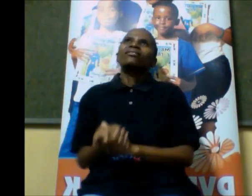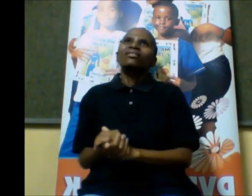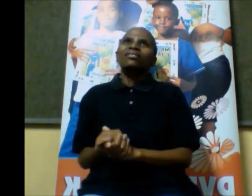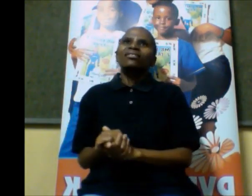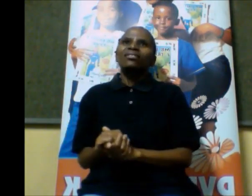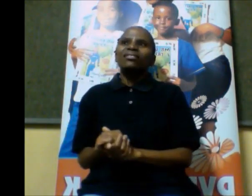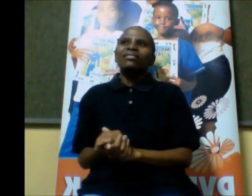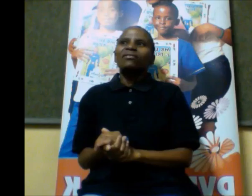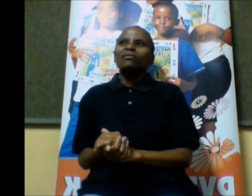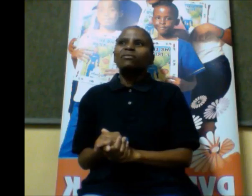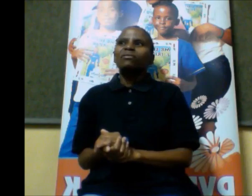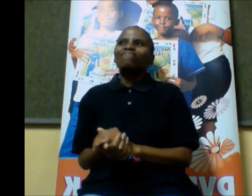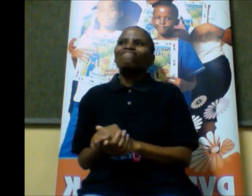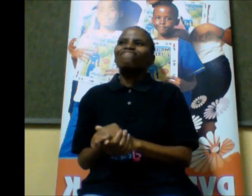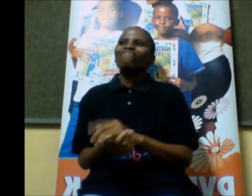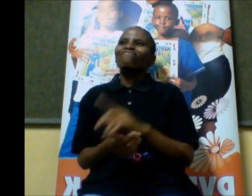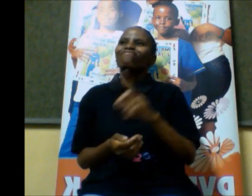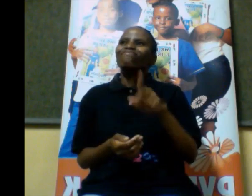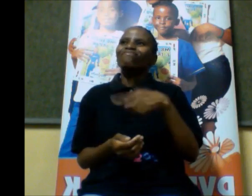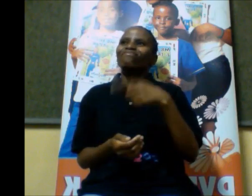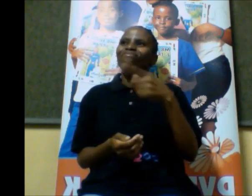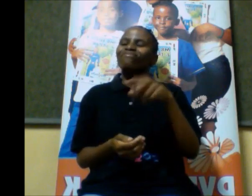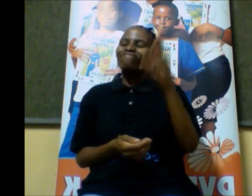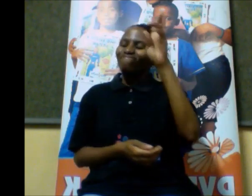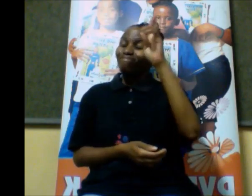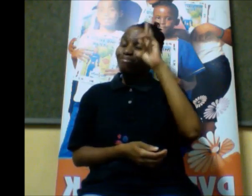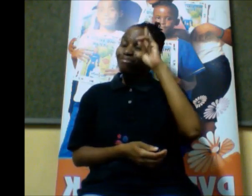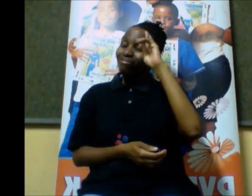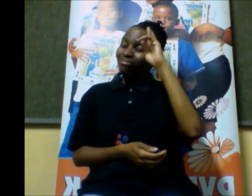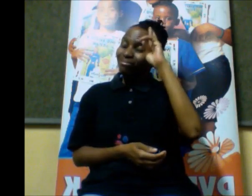Always remember to clean up after yourself.